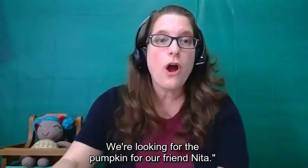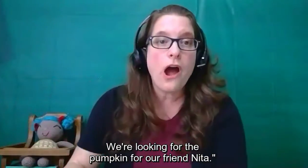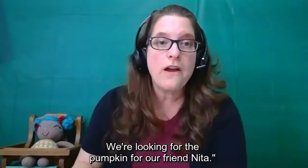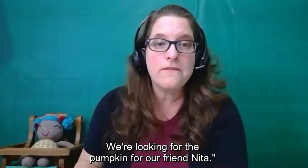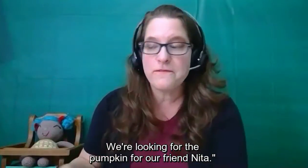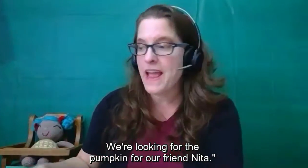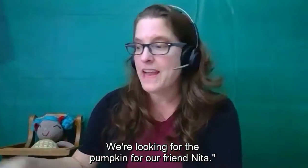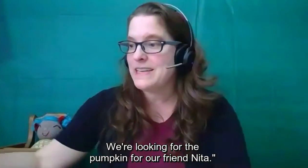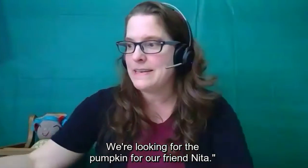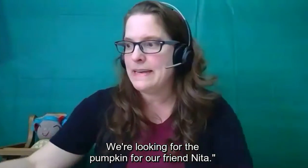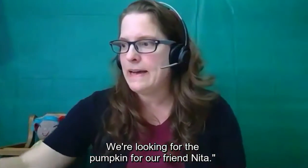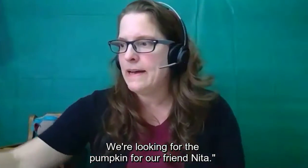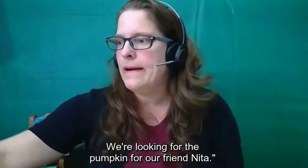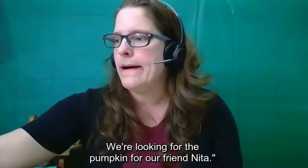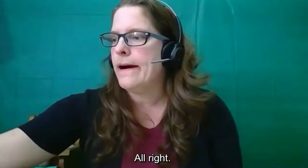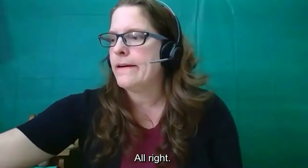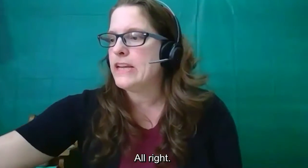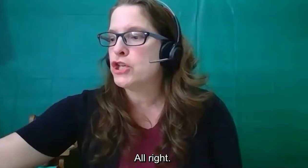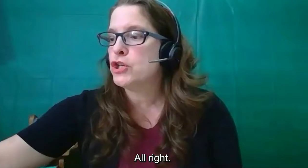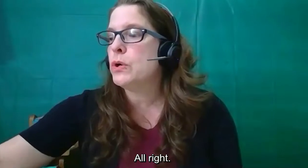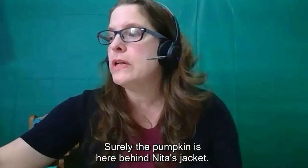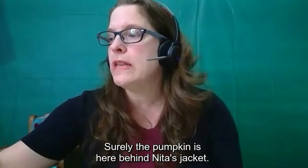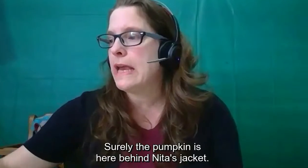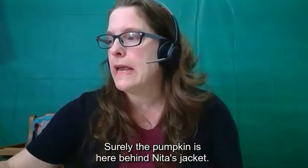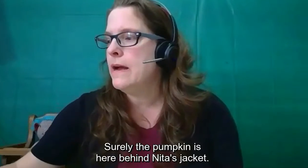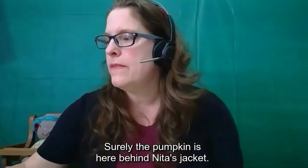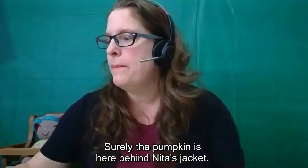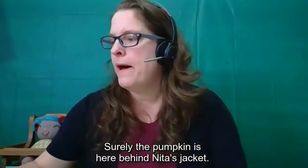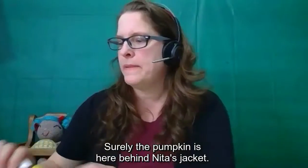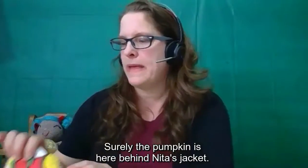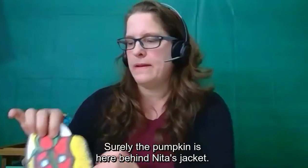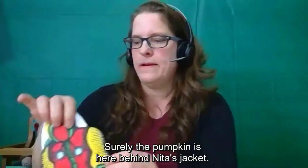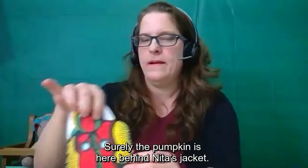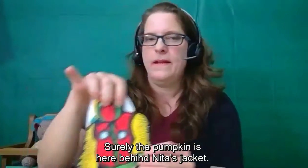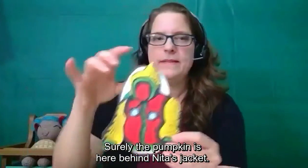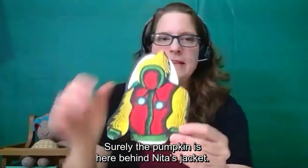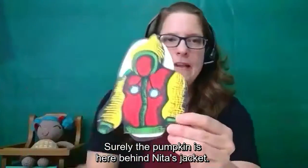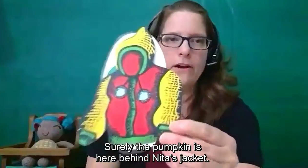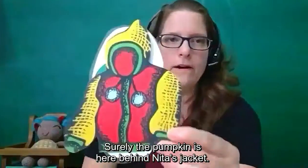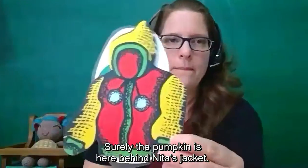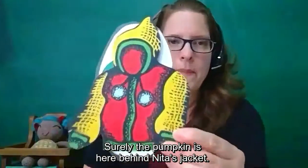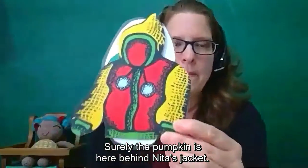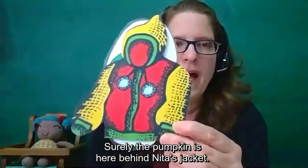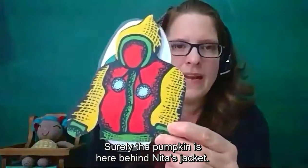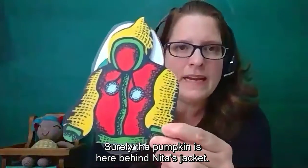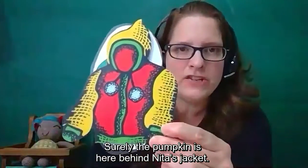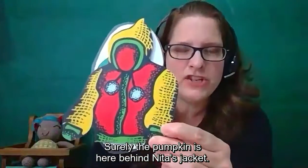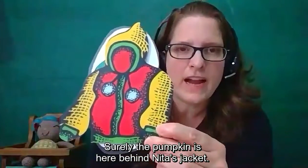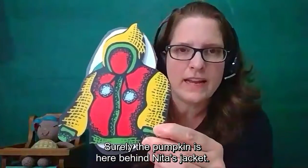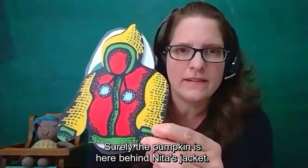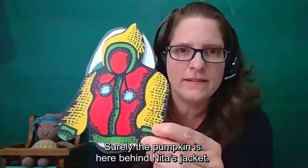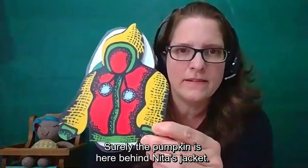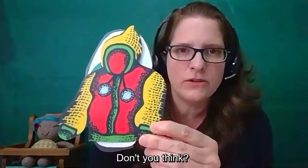our friend Nita. All right, surely the pumpkin is here behind Nita's jacket. Don't you